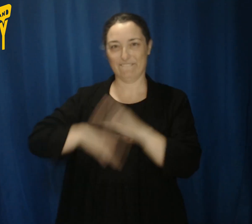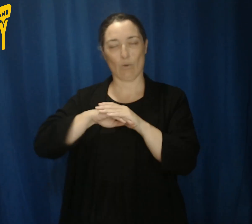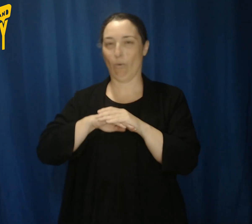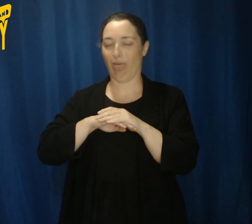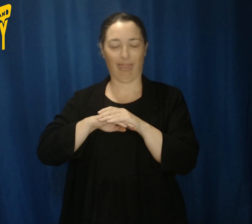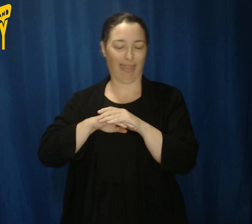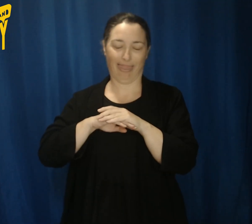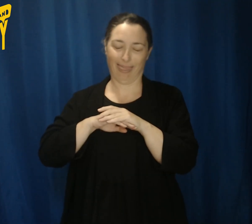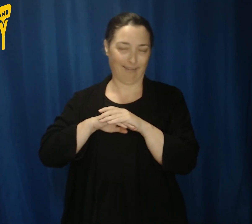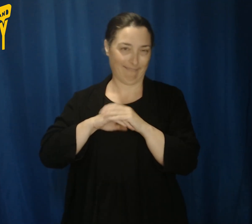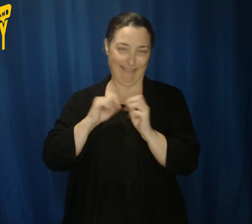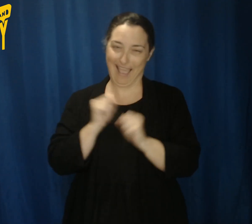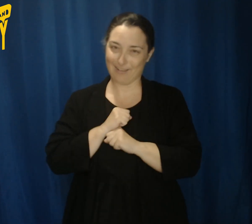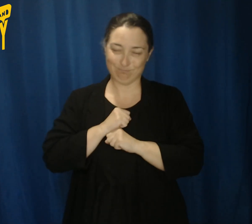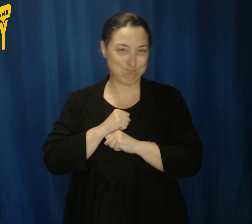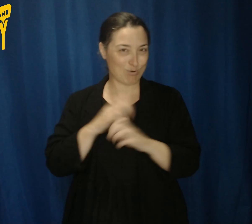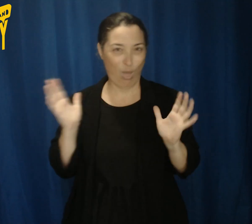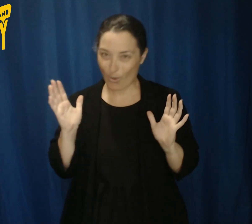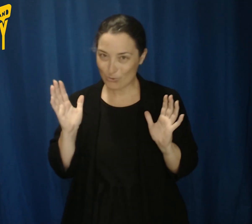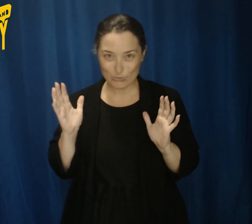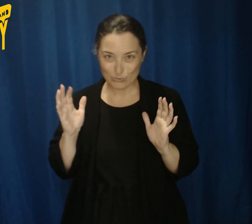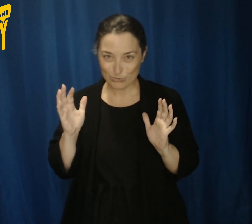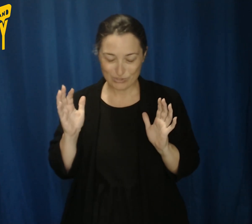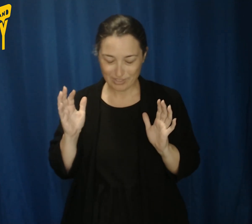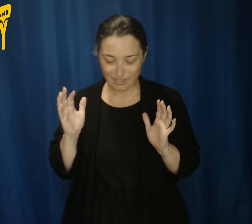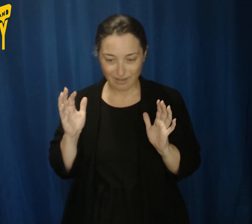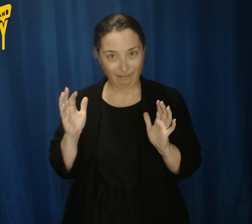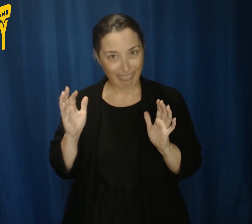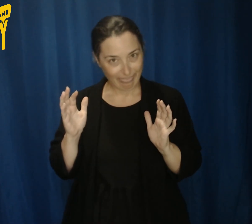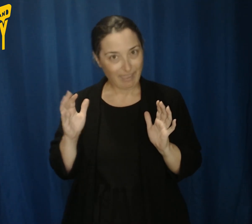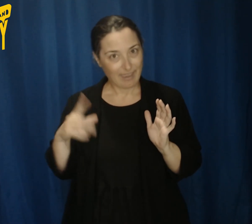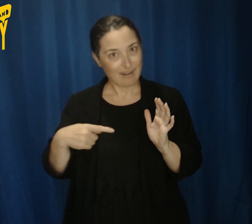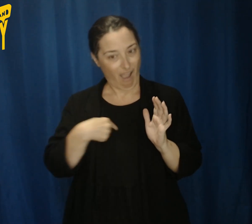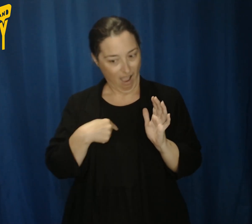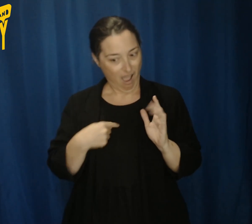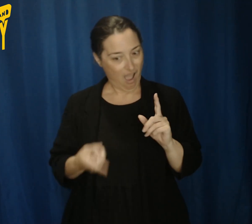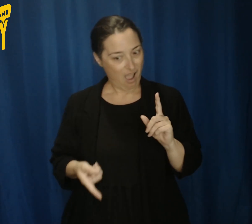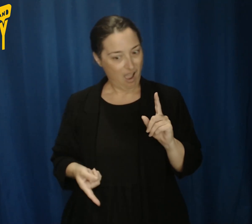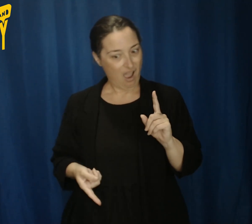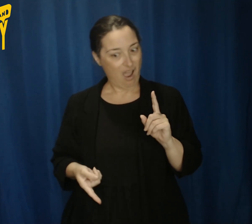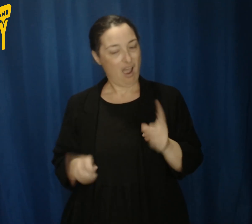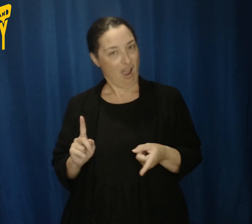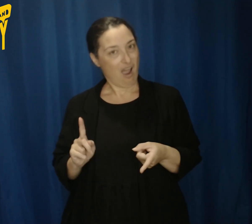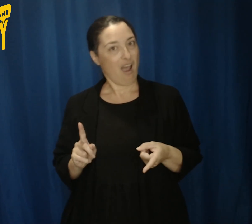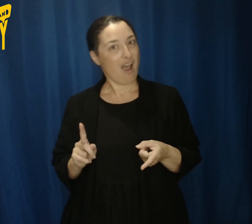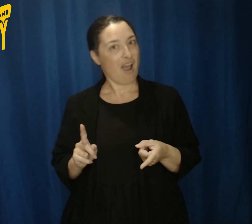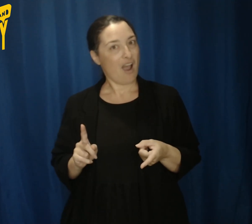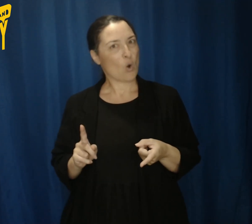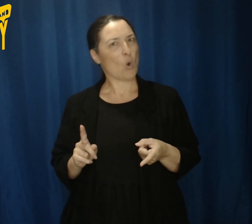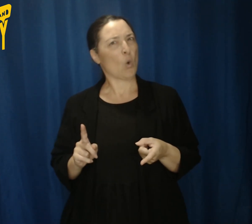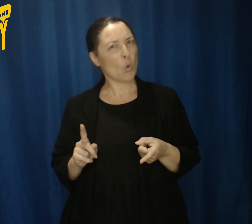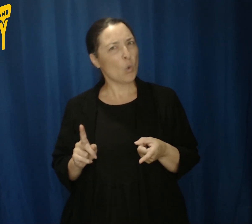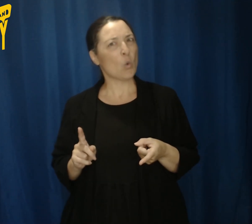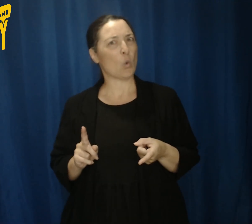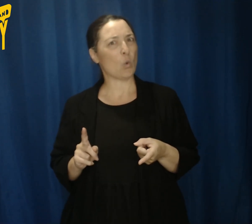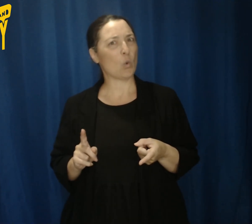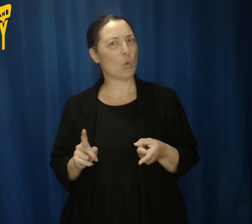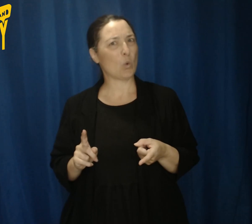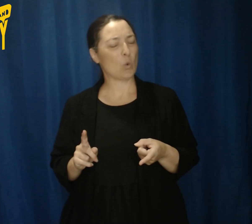And you realize, wow, as I did, going to that place was an